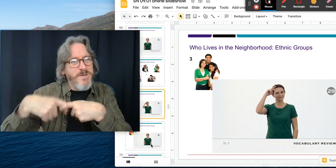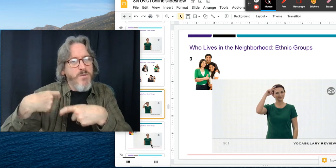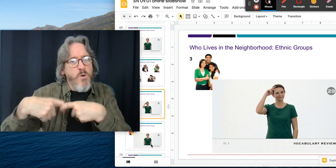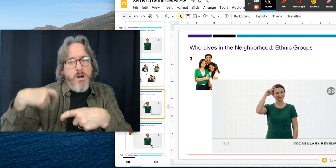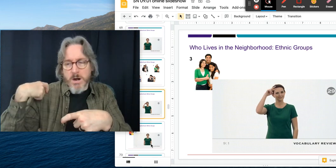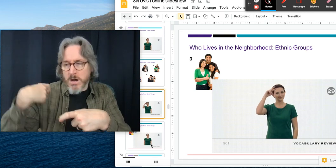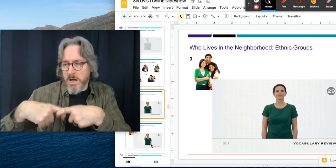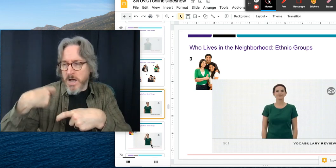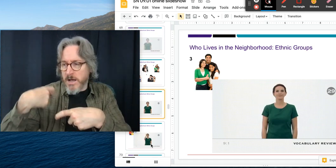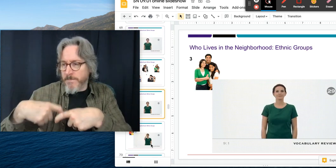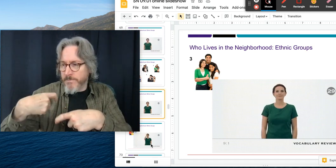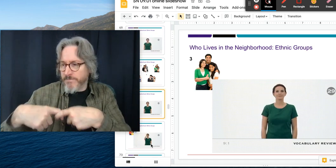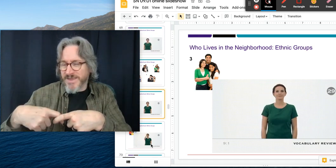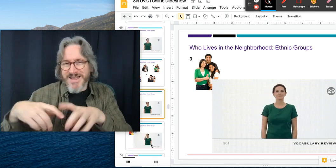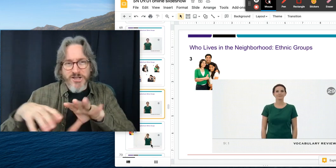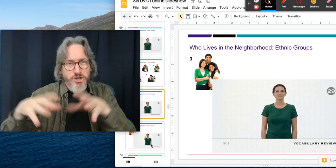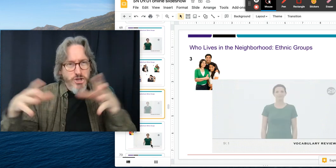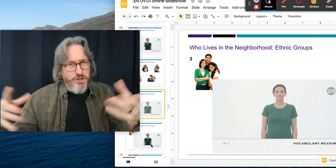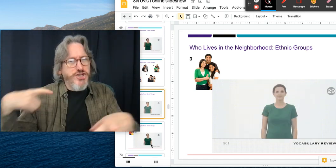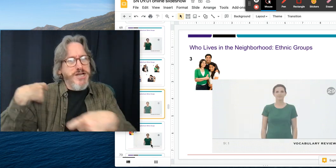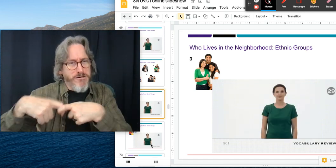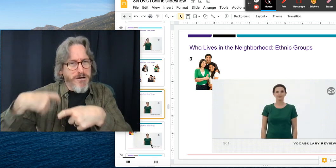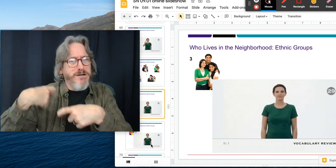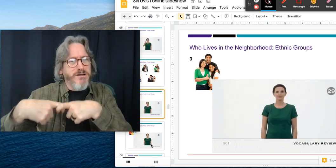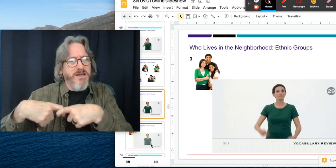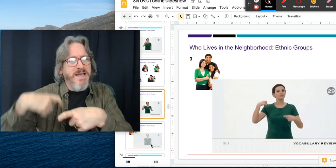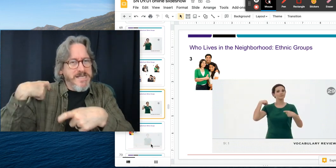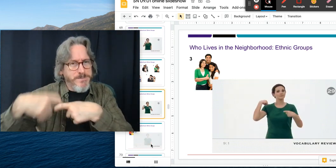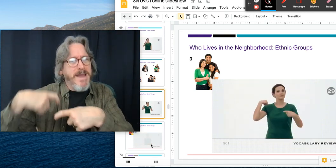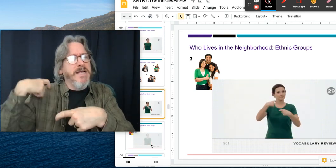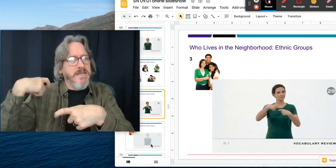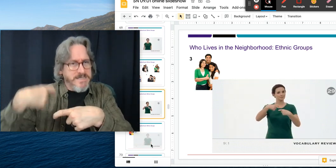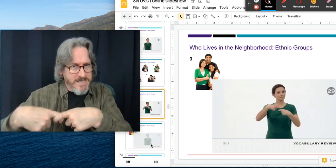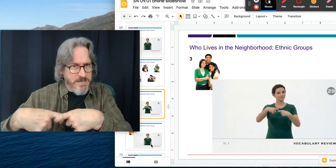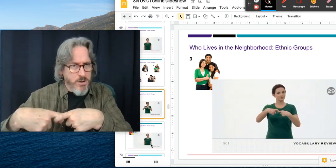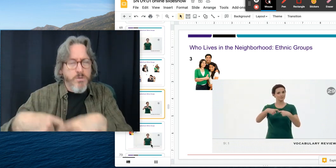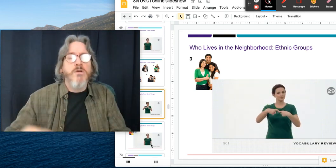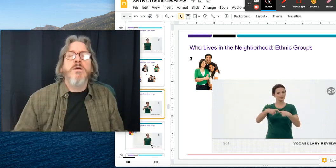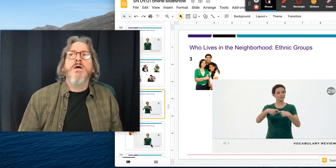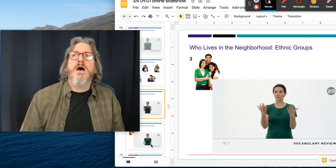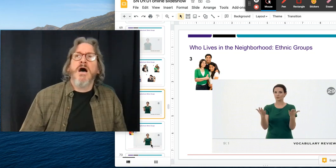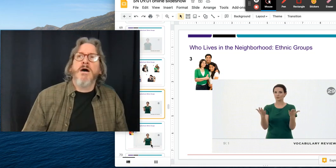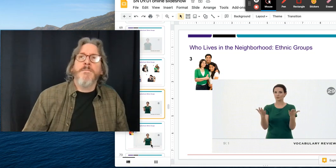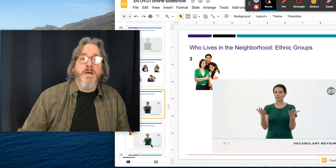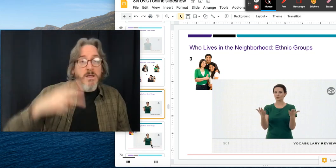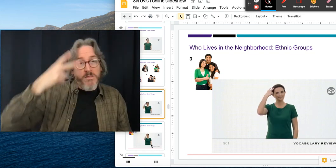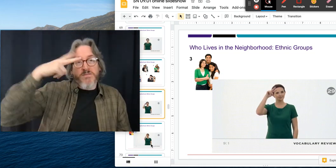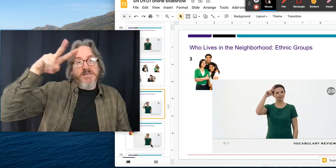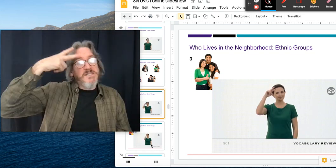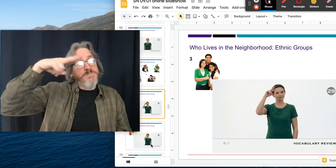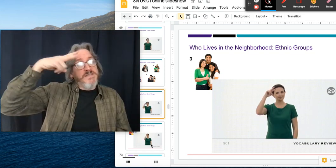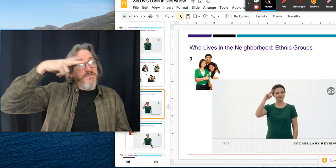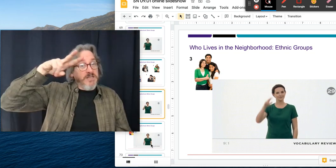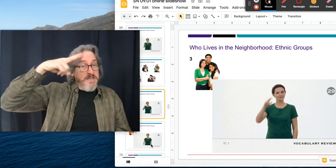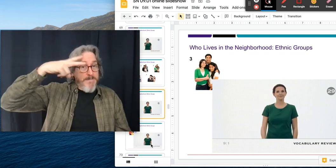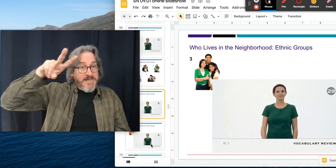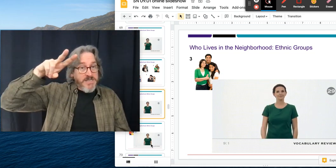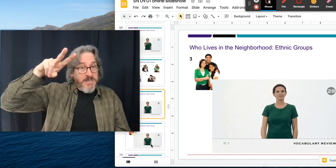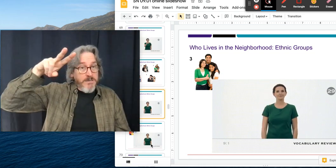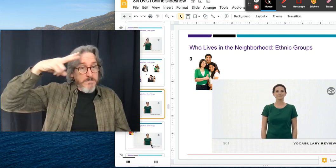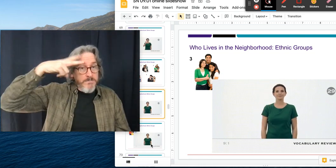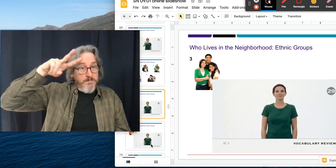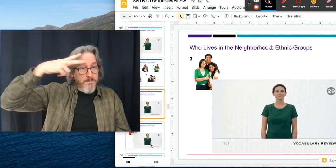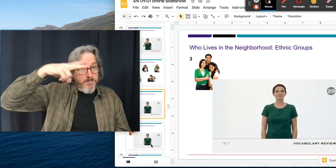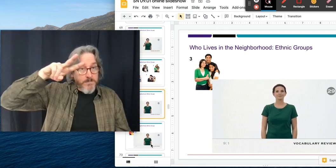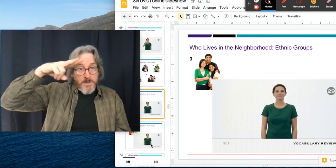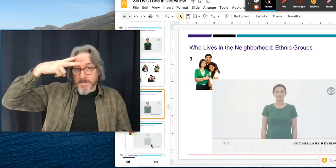tends to be more the generic Hispanic Latino. This is specifically